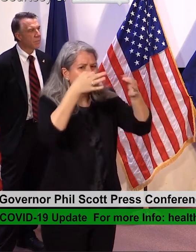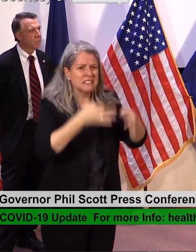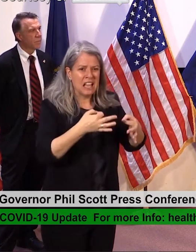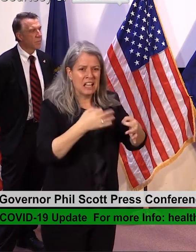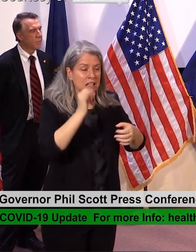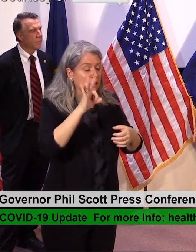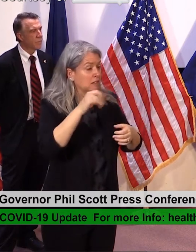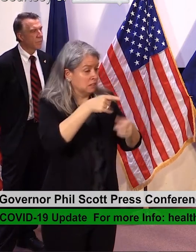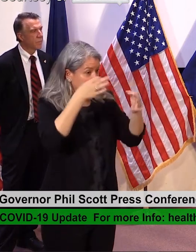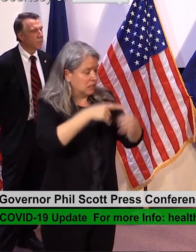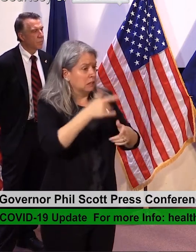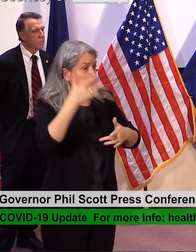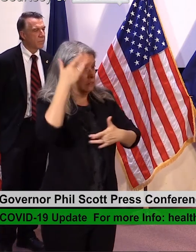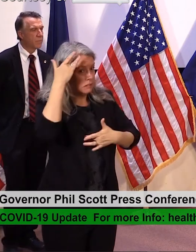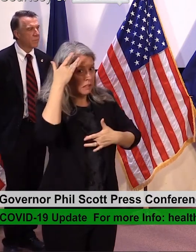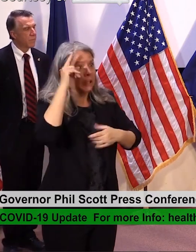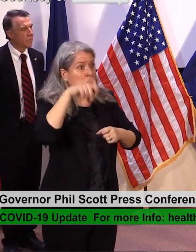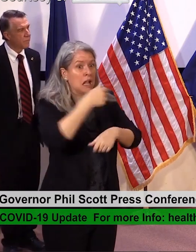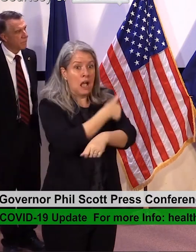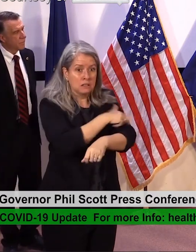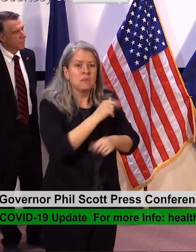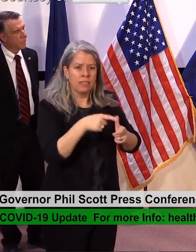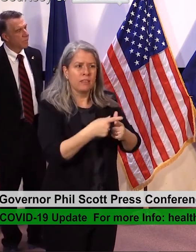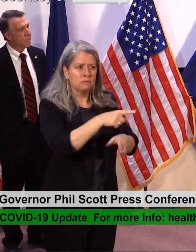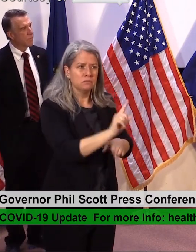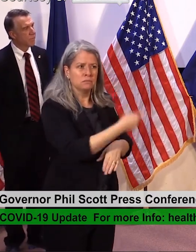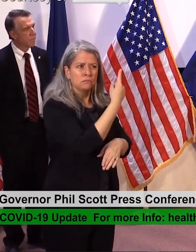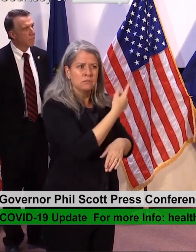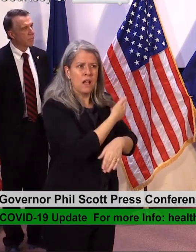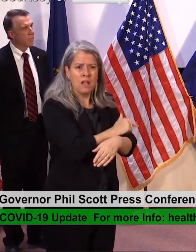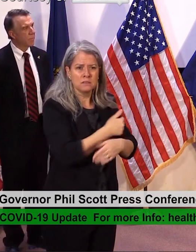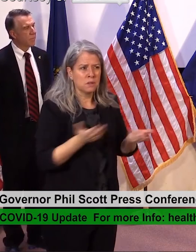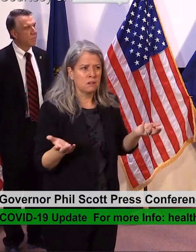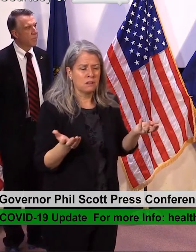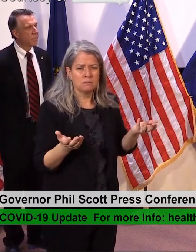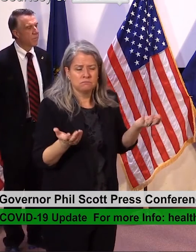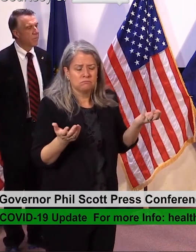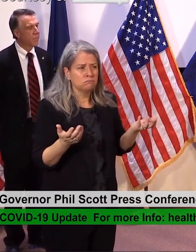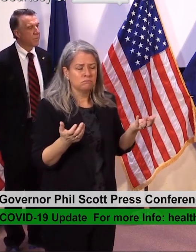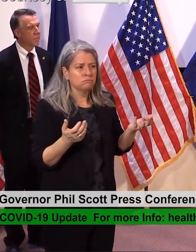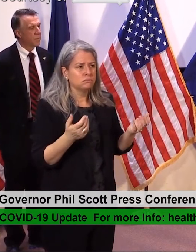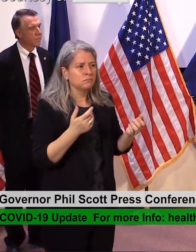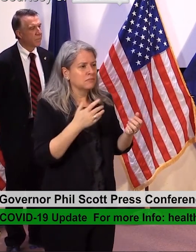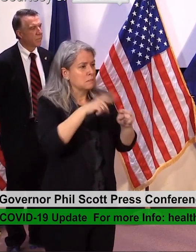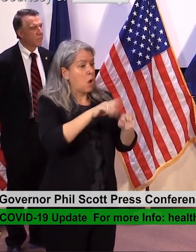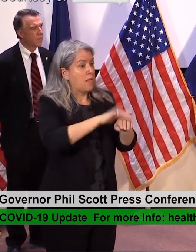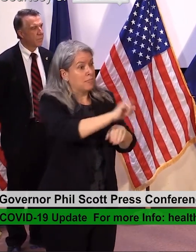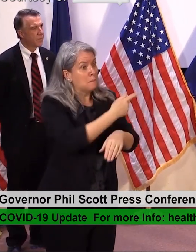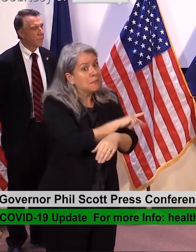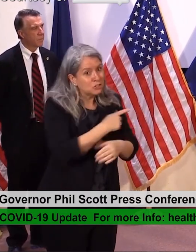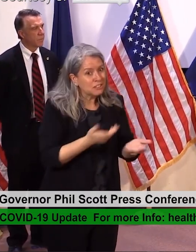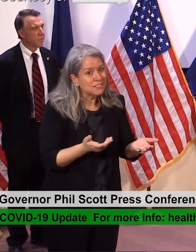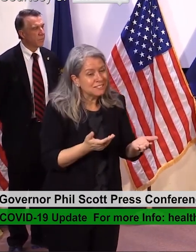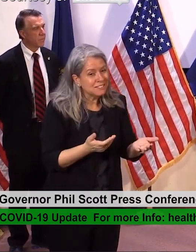the level of illness was acute enough that hospitalization would be warranted, and it was in the goals of care for that